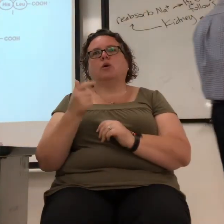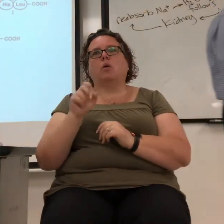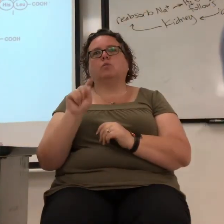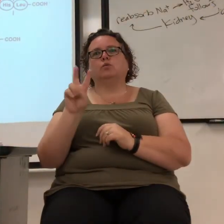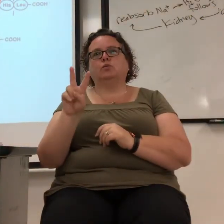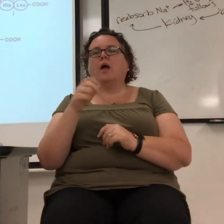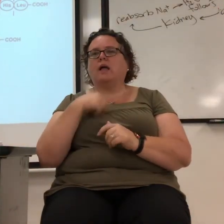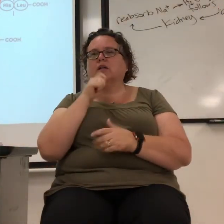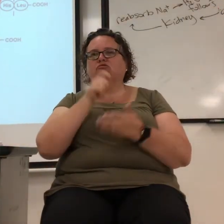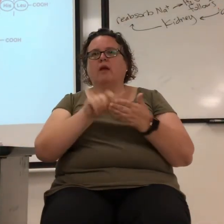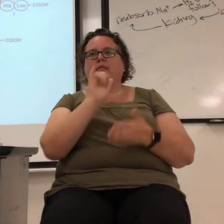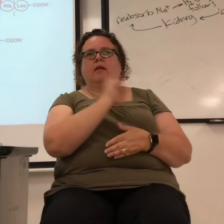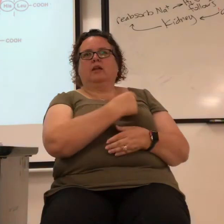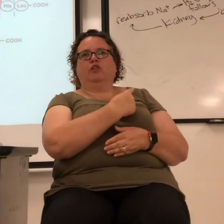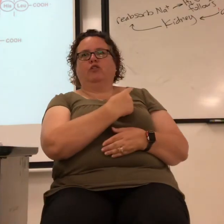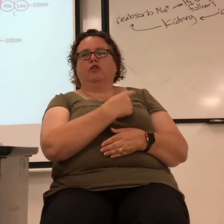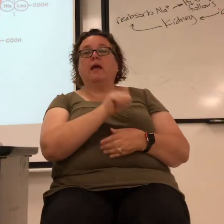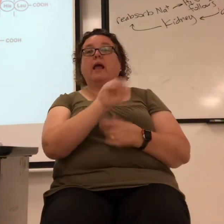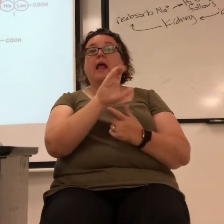I didn't write that here. ACE